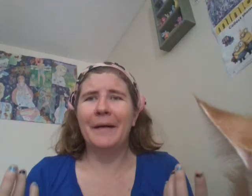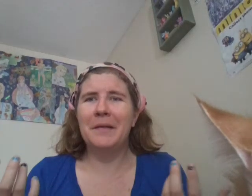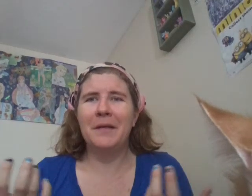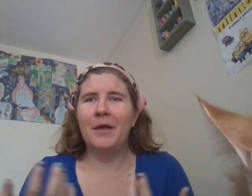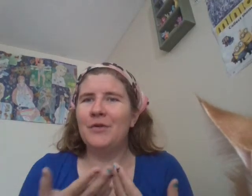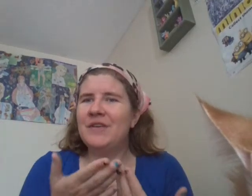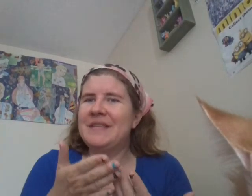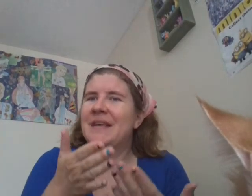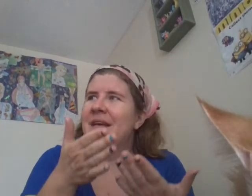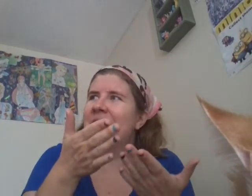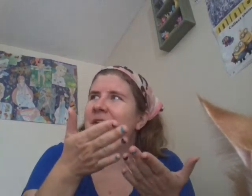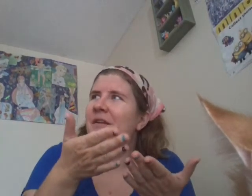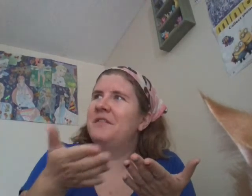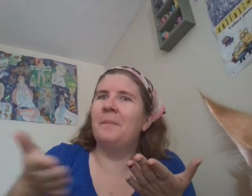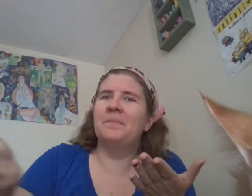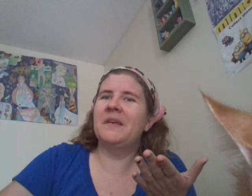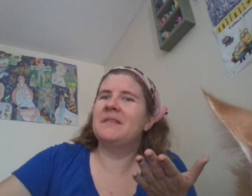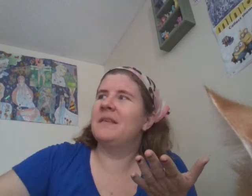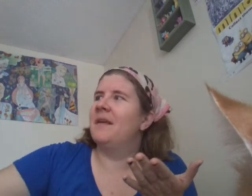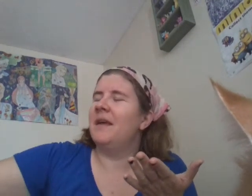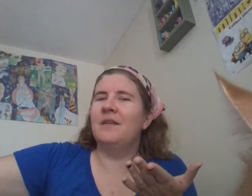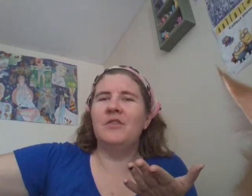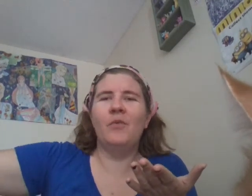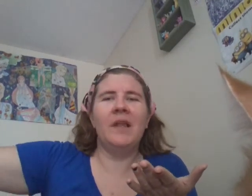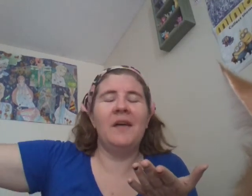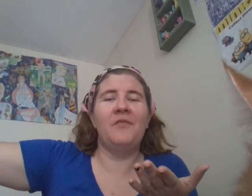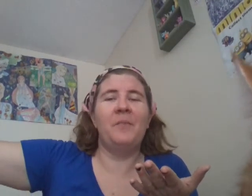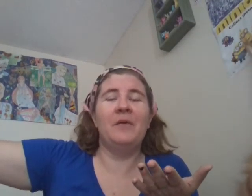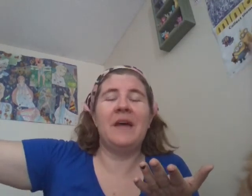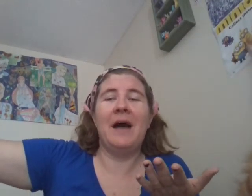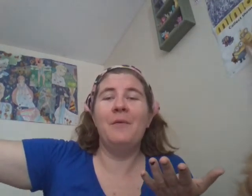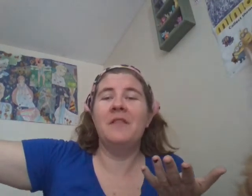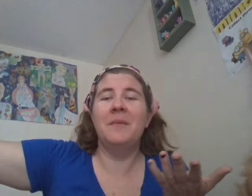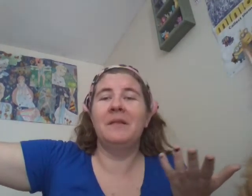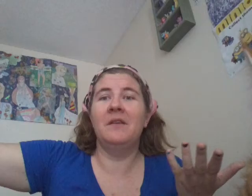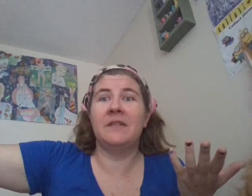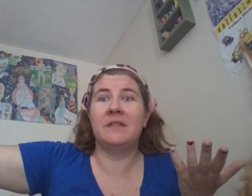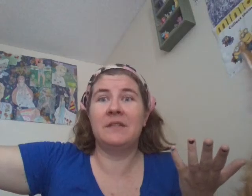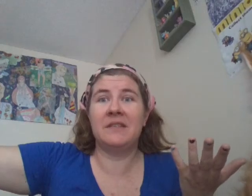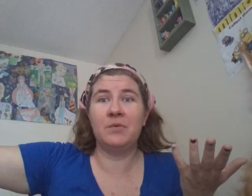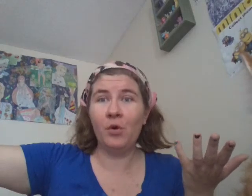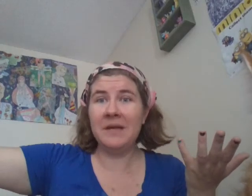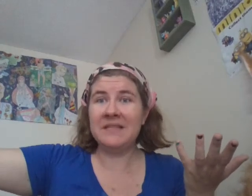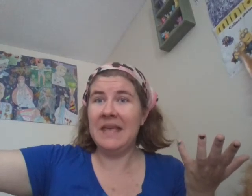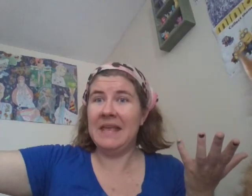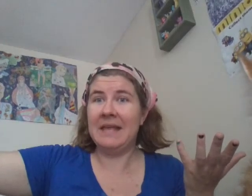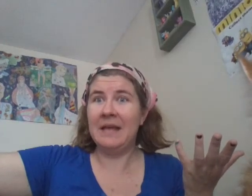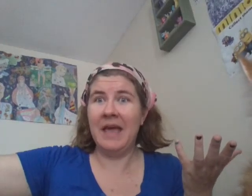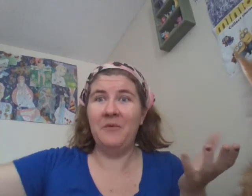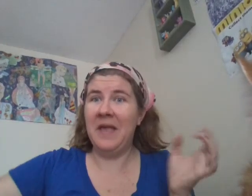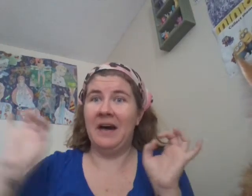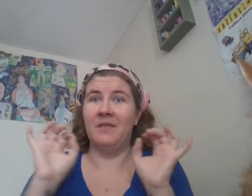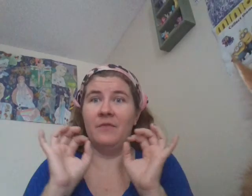We, you just dumped us into a lifeboat out in the middle of a stormy sea. And, we have